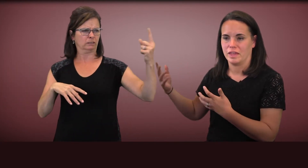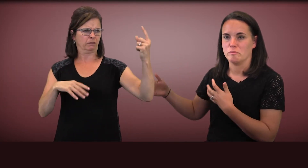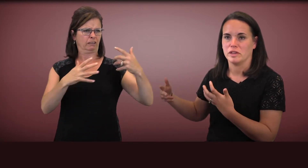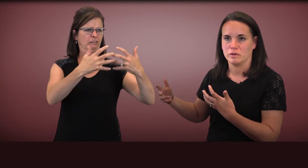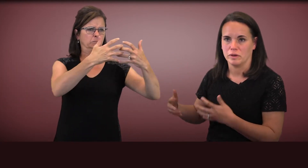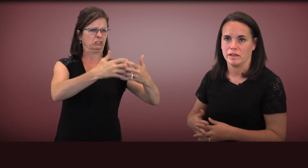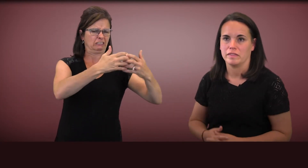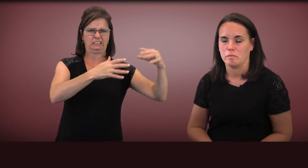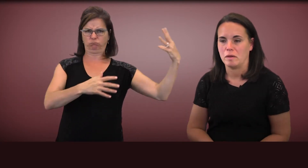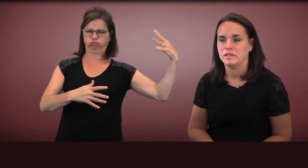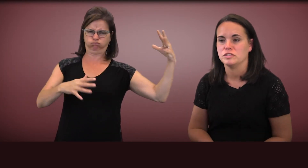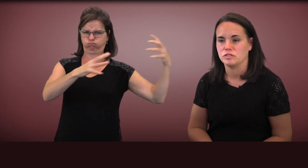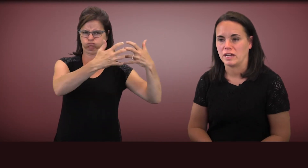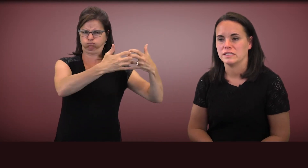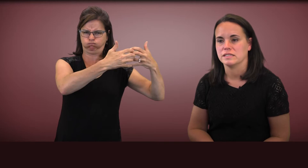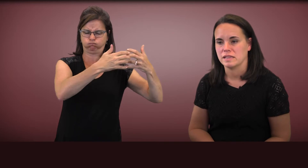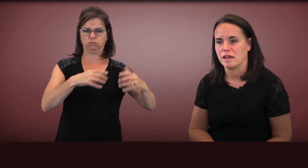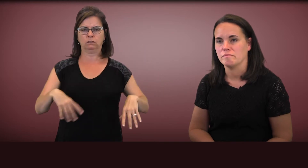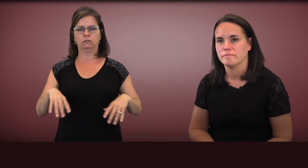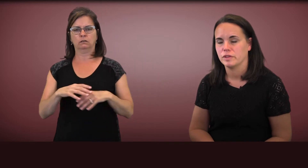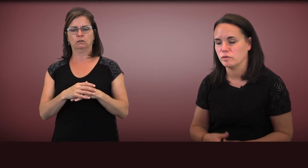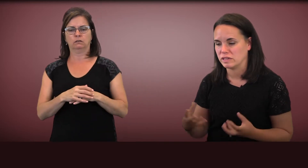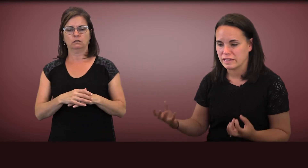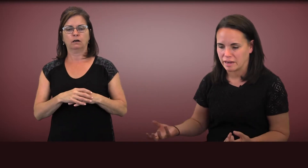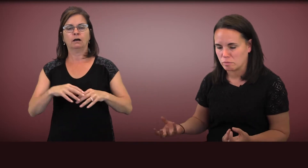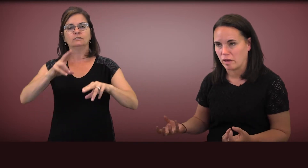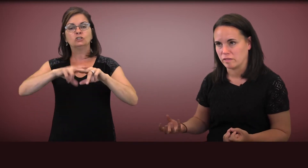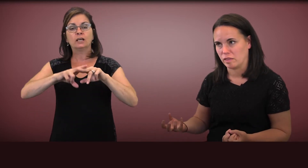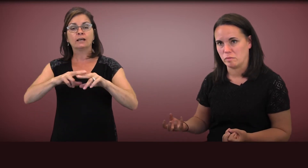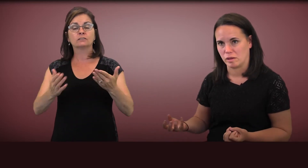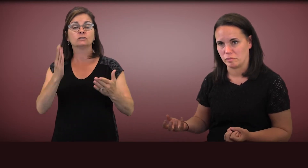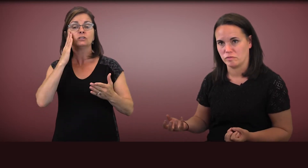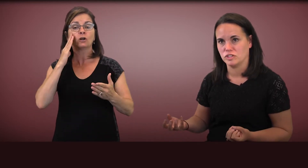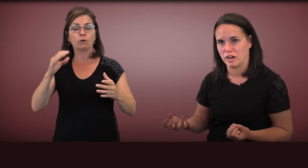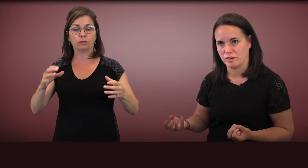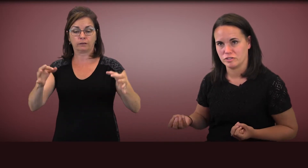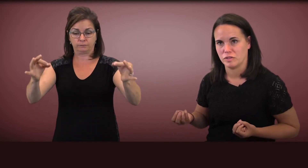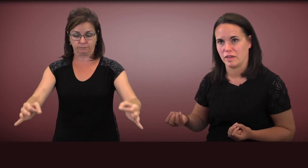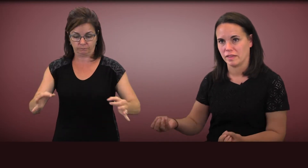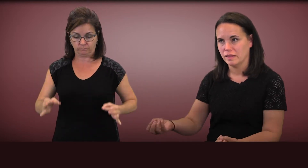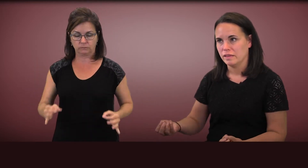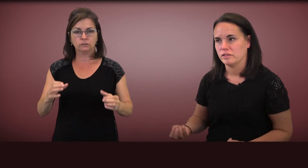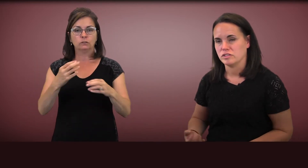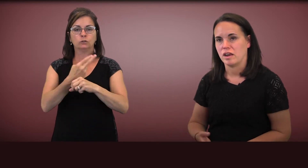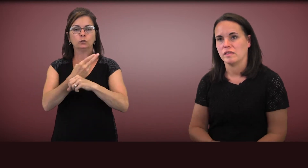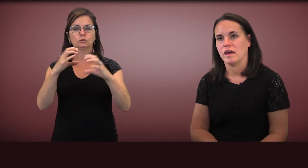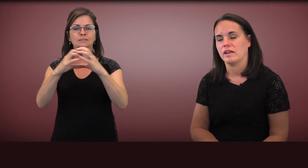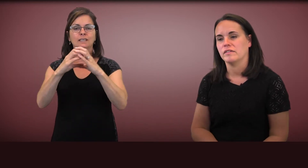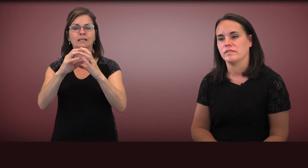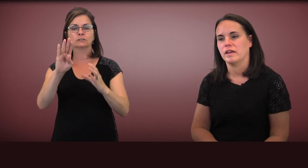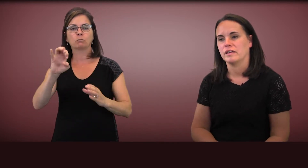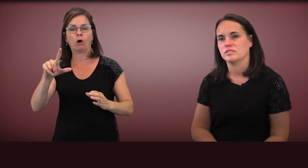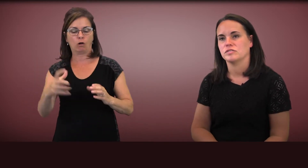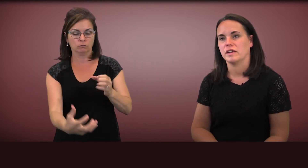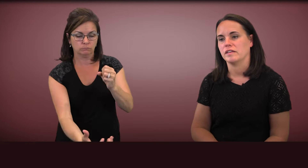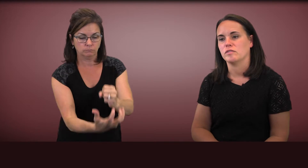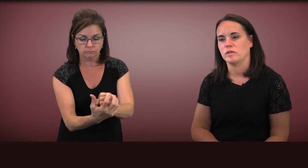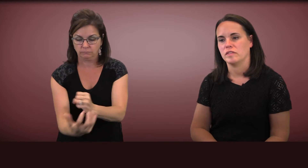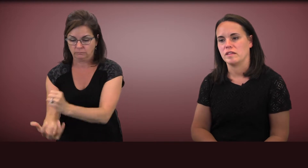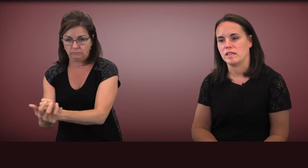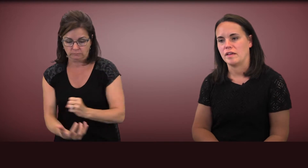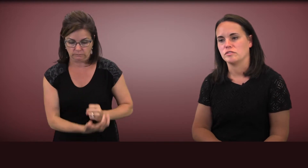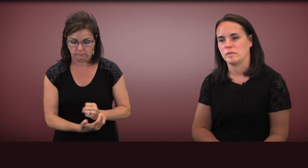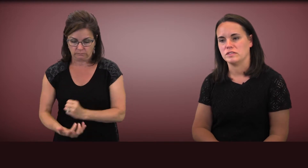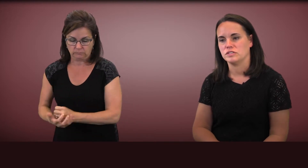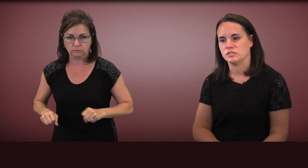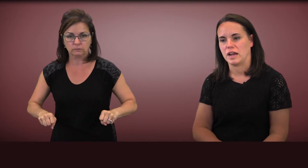of ambient noise that might be distracting to them. Using tennis balls on the bottoms of chairs so that there's not a lot of extraneous